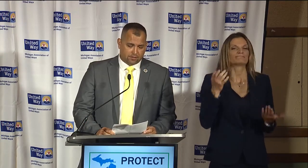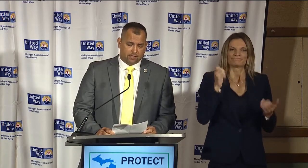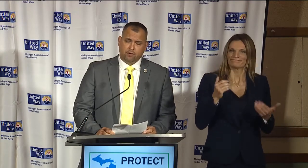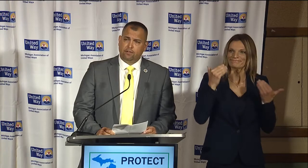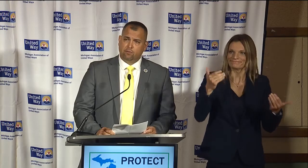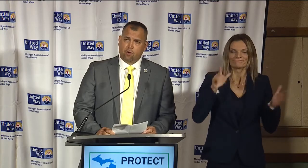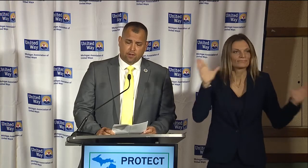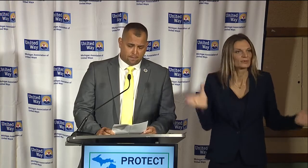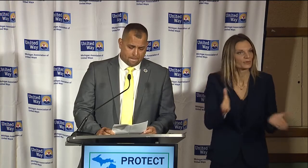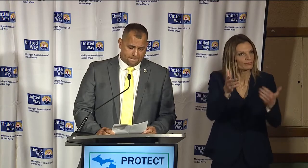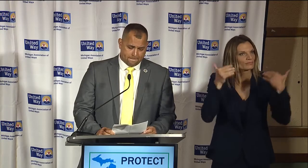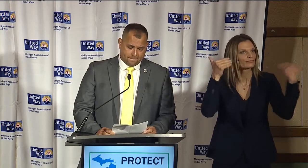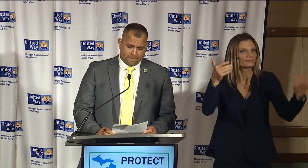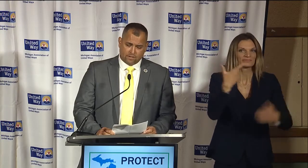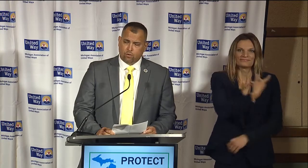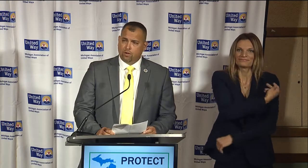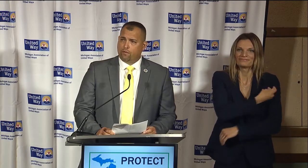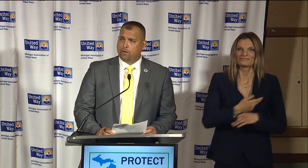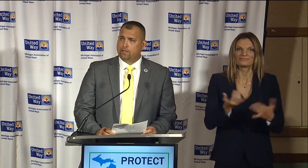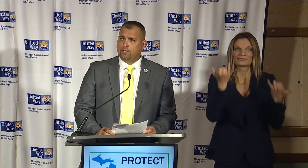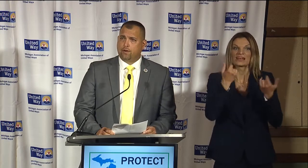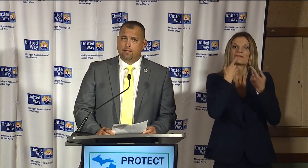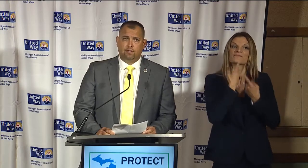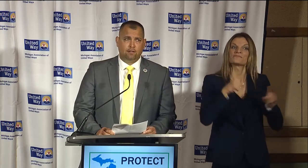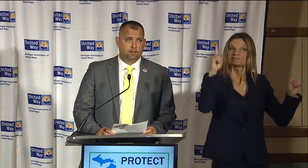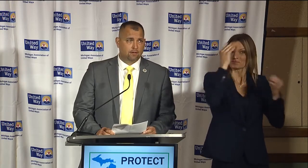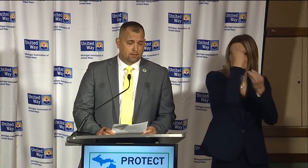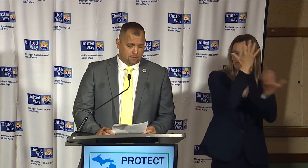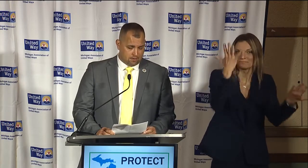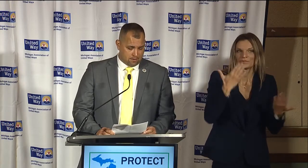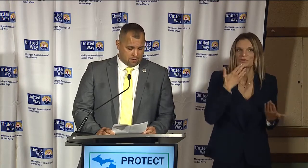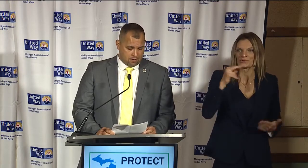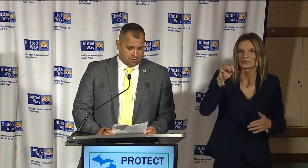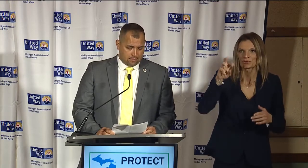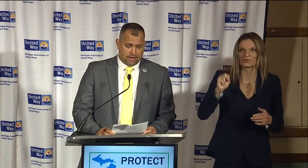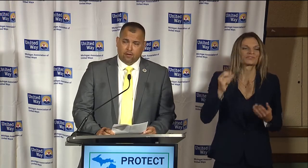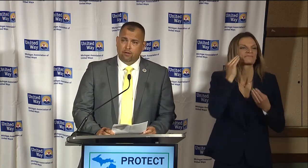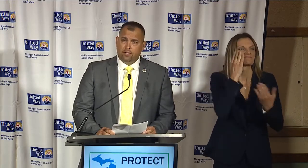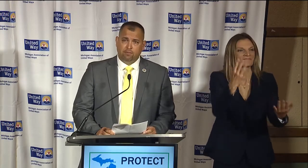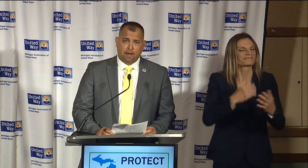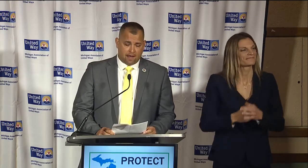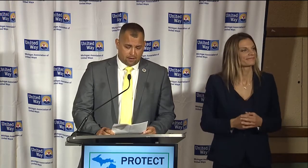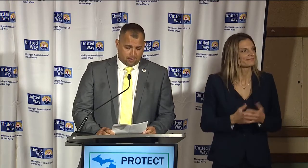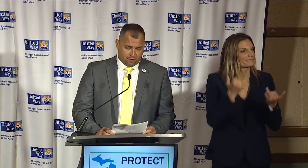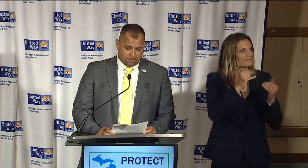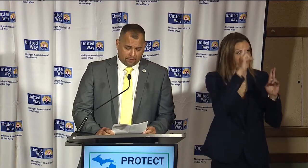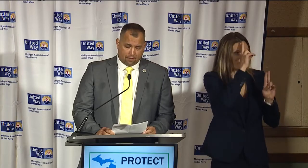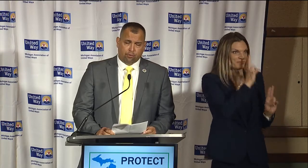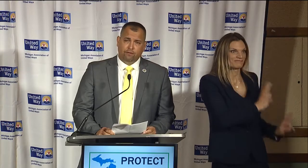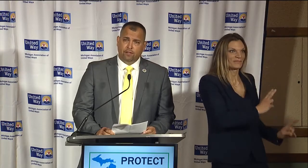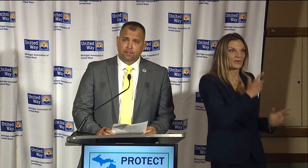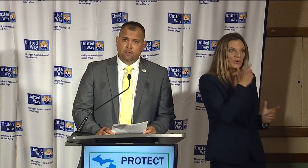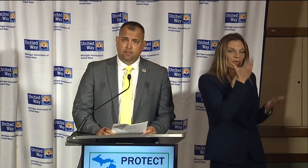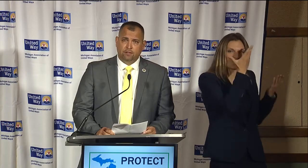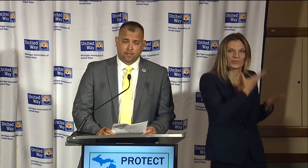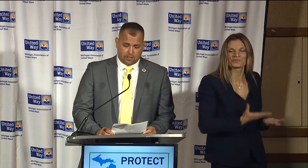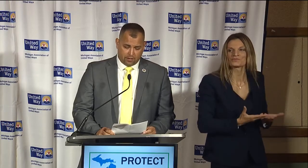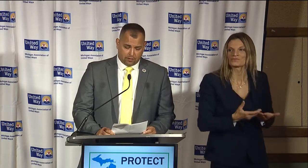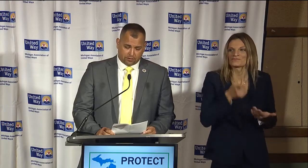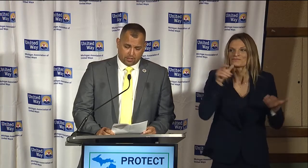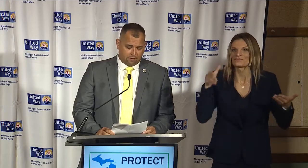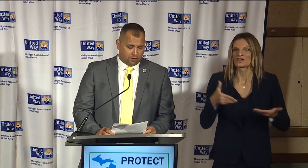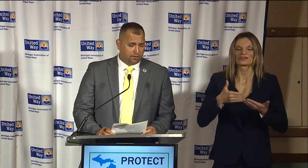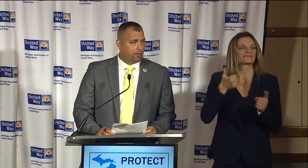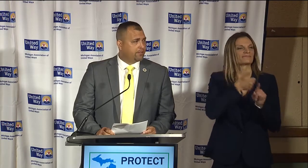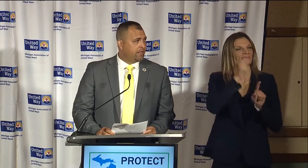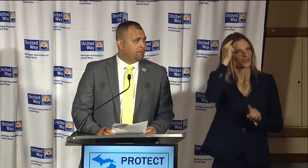is announcing here this morning is going to reverse that trend. Now, it is my honor and privilege to